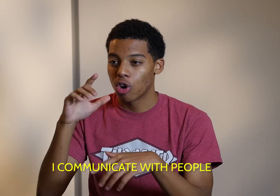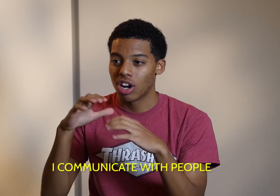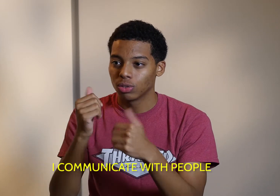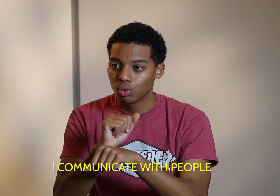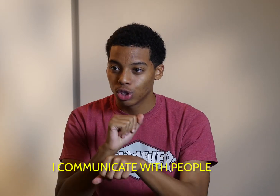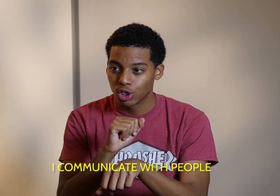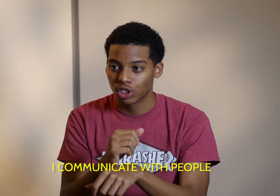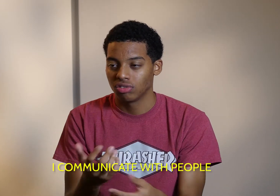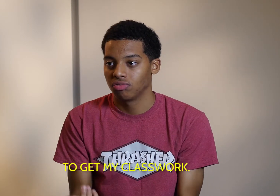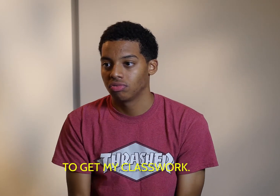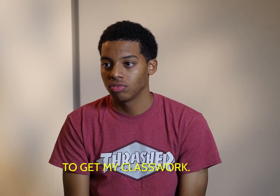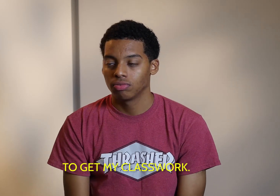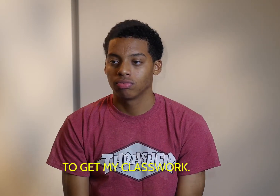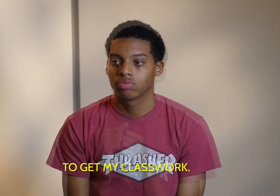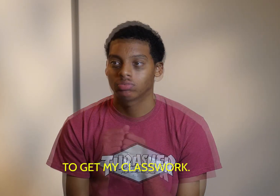I communicate with people to get my classwork.